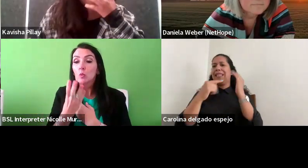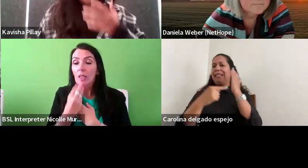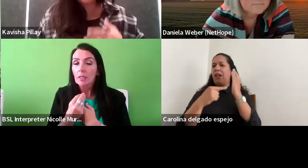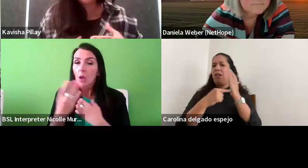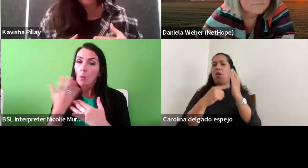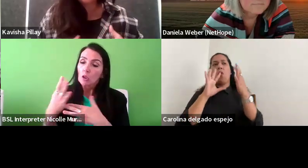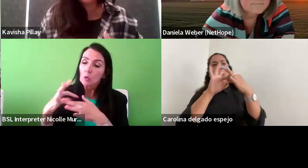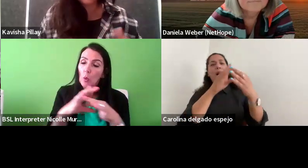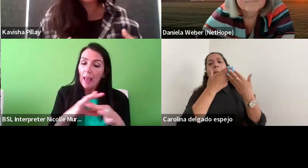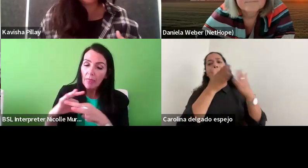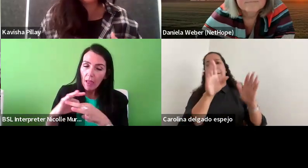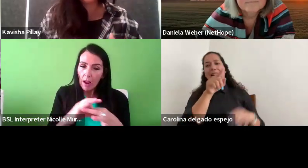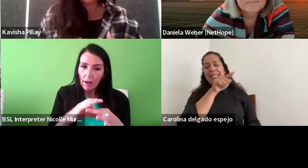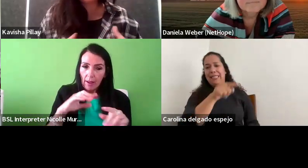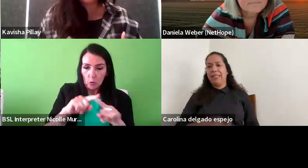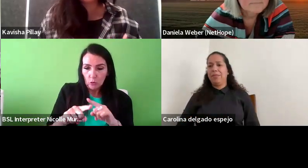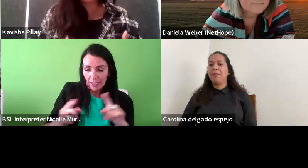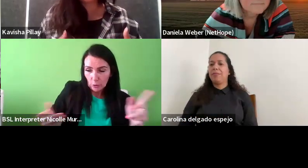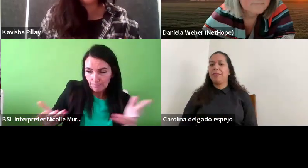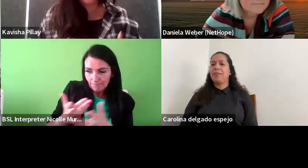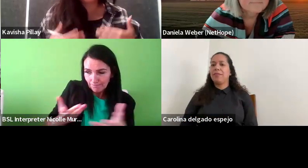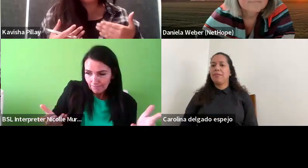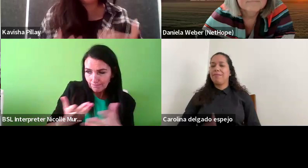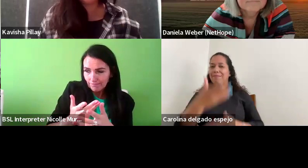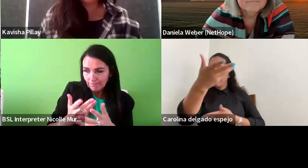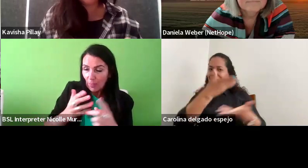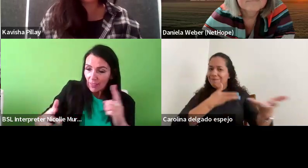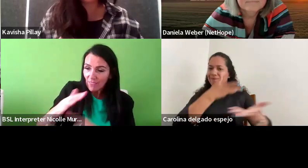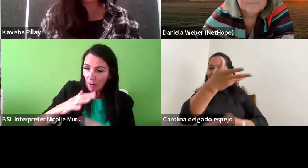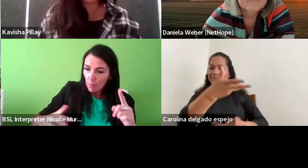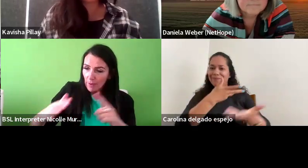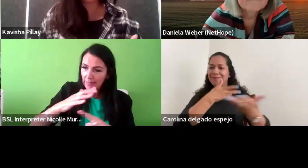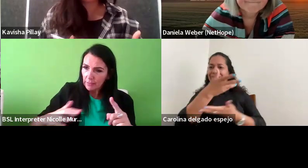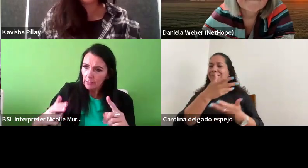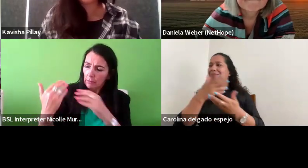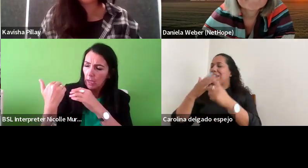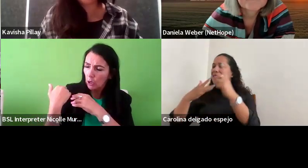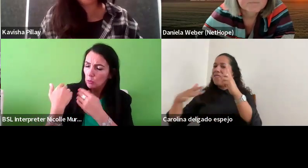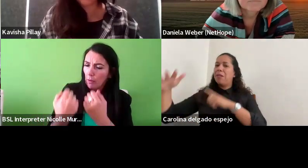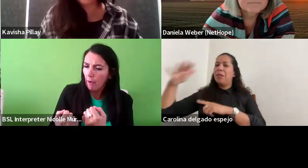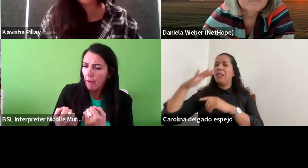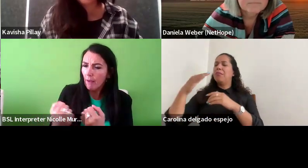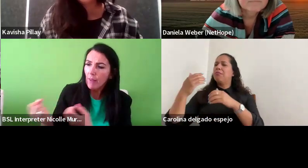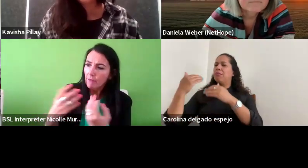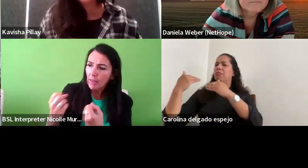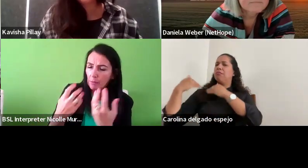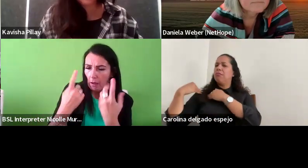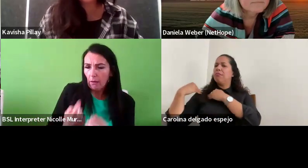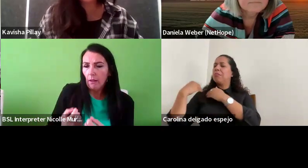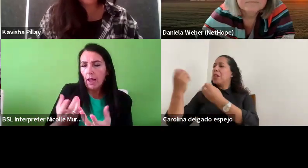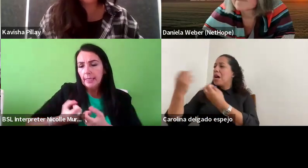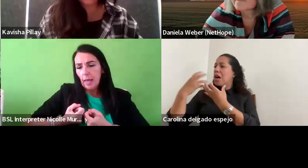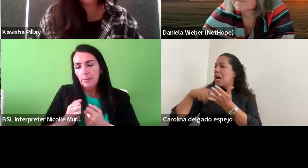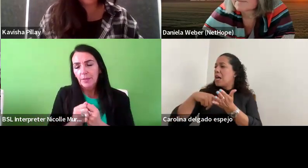and that you're trying to facilitate environments where there is accountability and that there will be feedback. So we